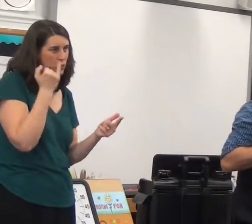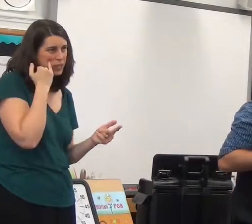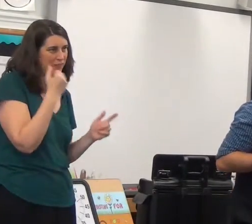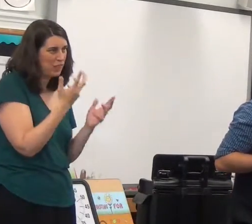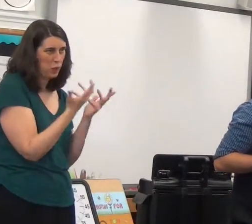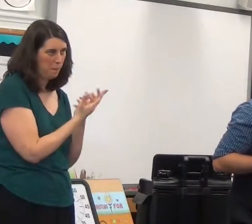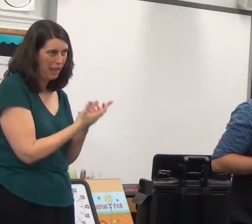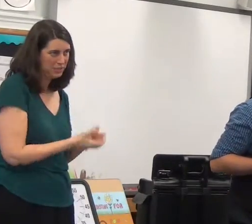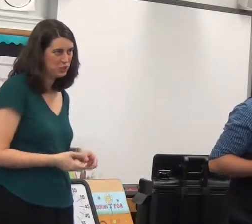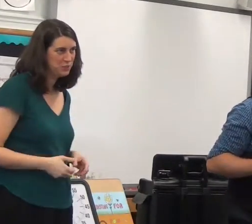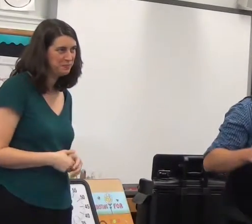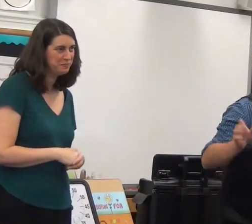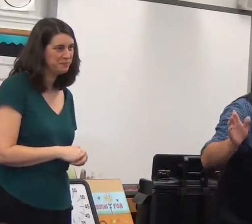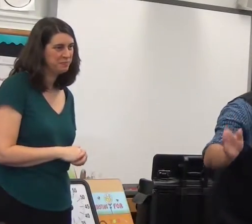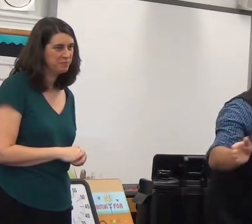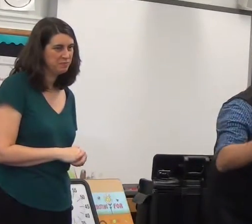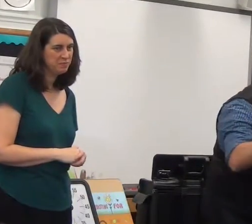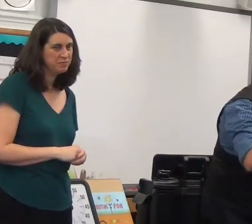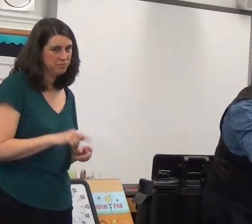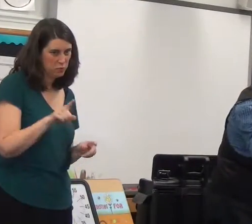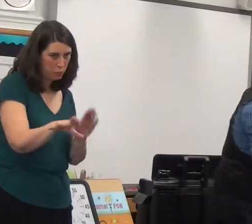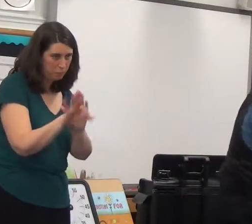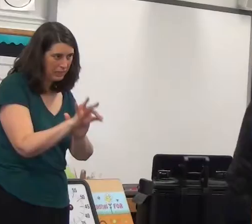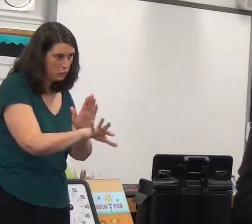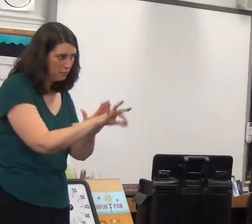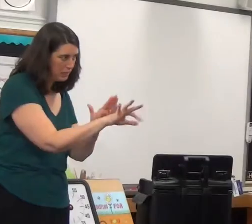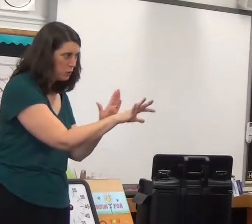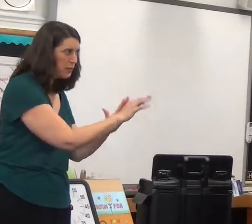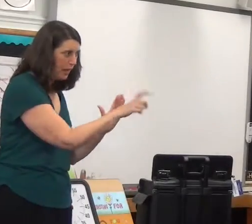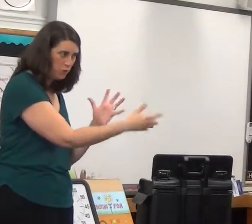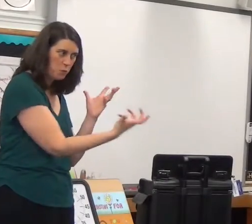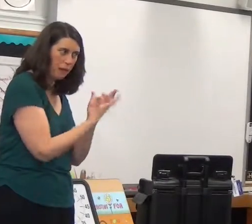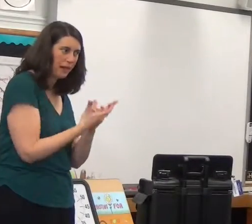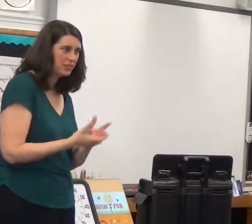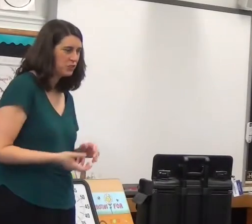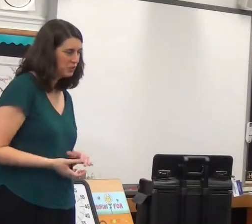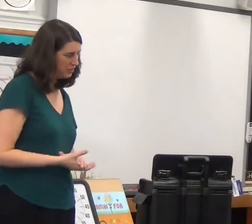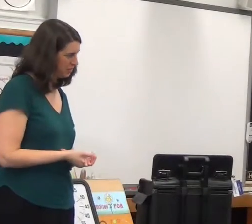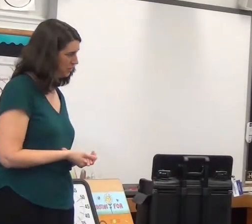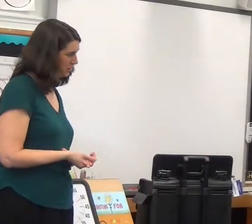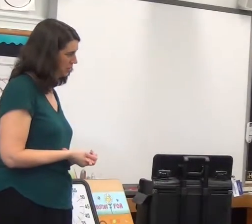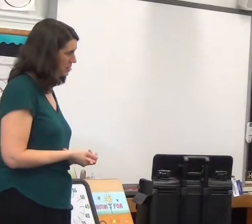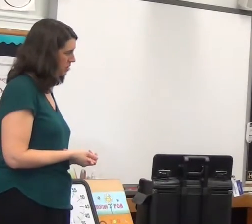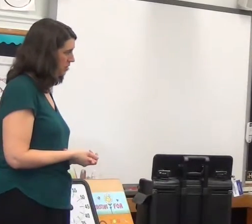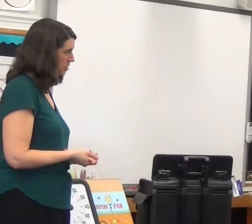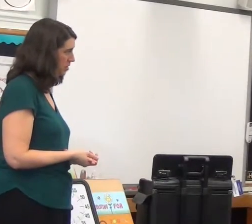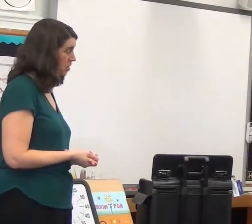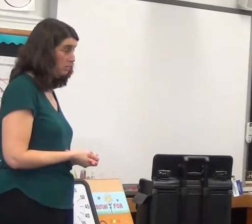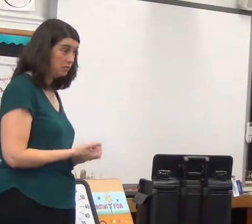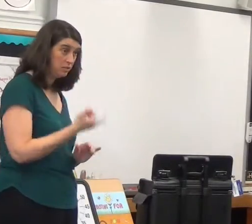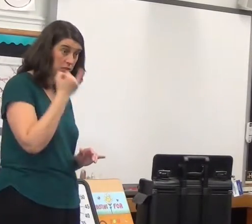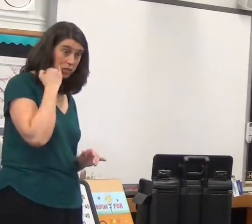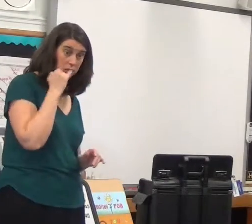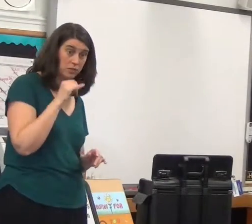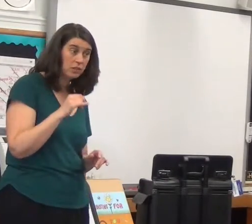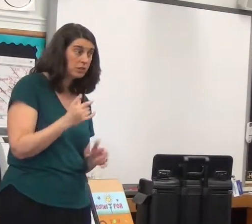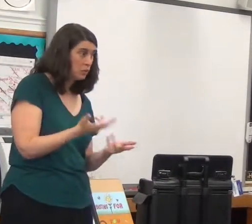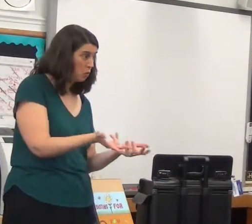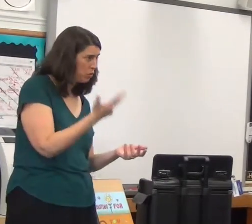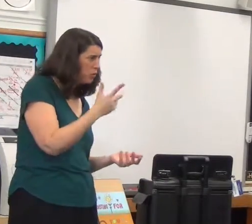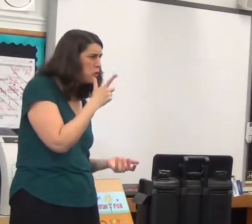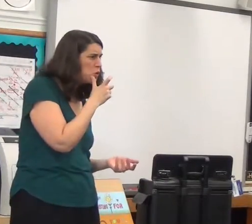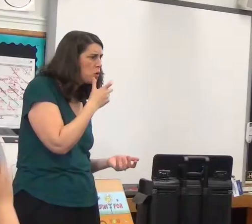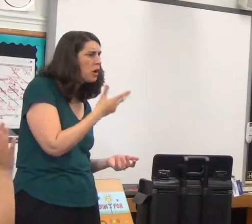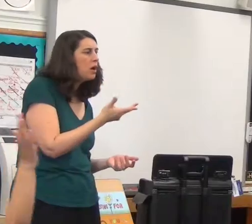very three cards that we had chosen a moment ago. If you chose a card, there should be three of